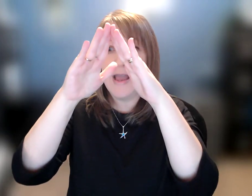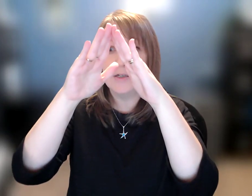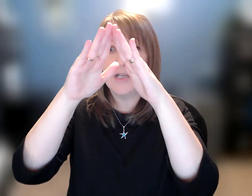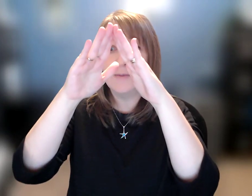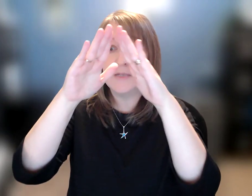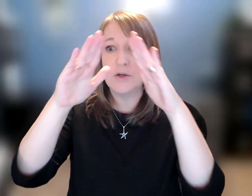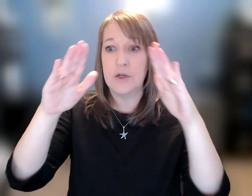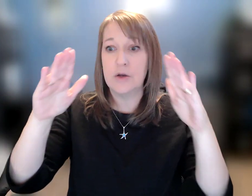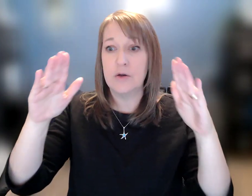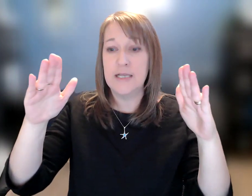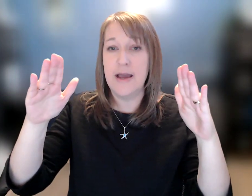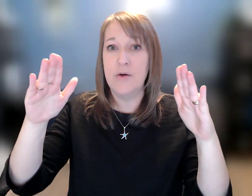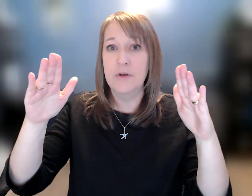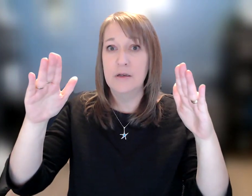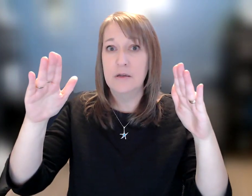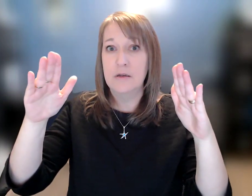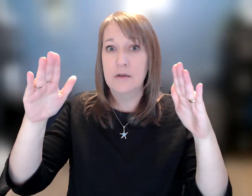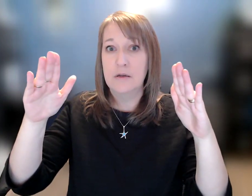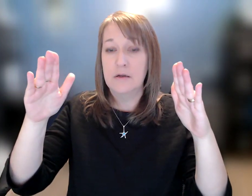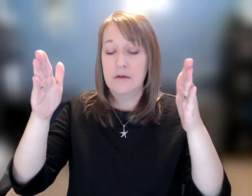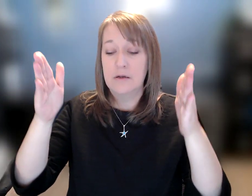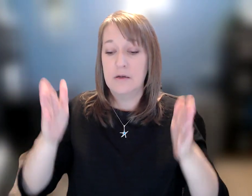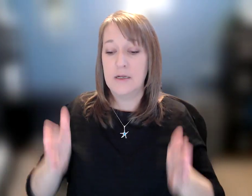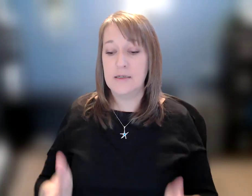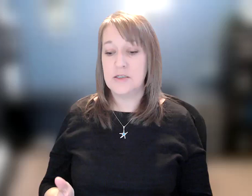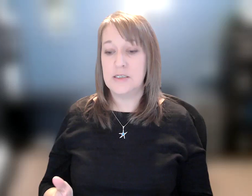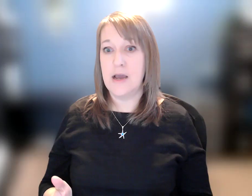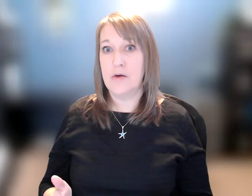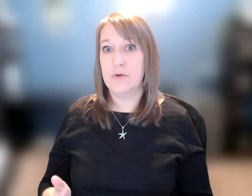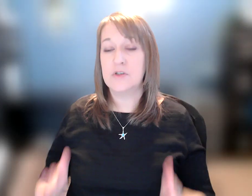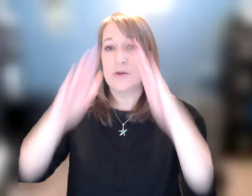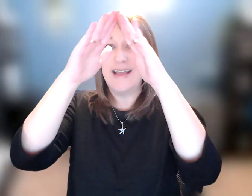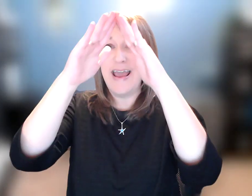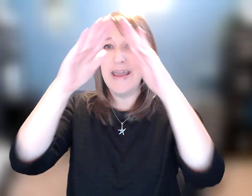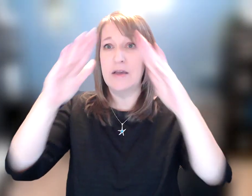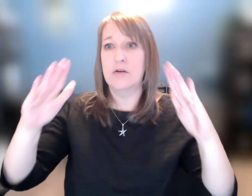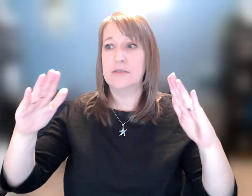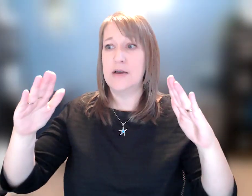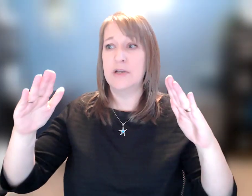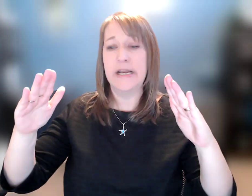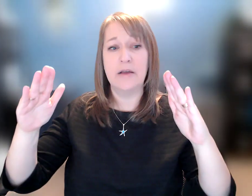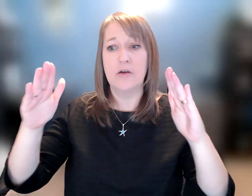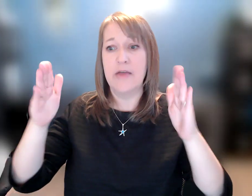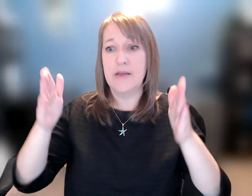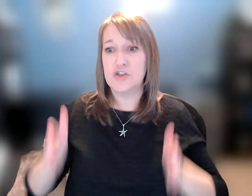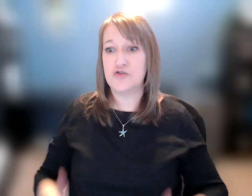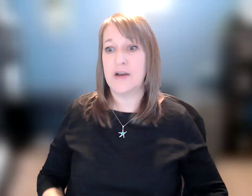hand shapes, and you're going to go down and down. So it's angle, down at an angle, and then straight